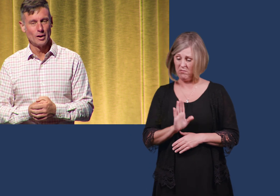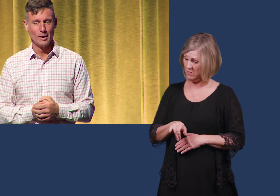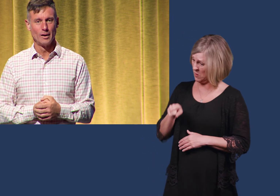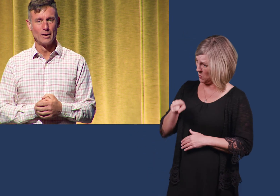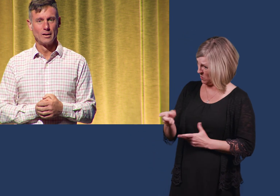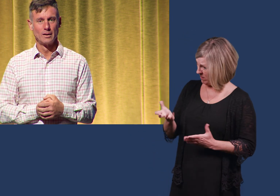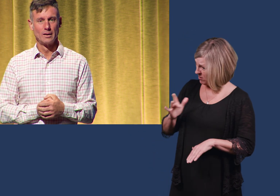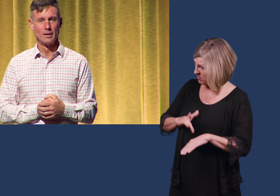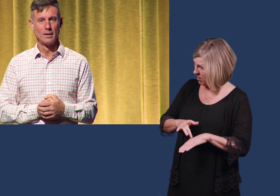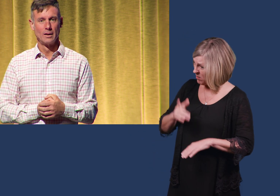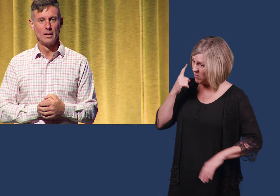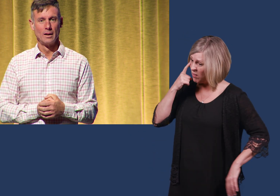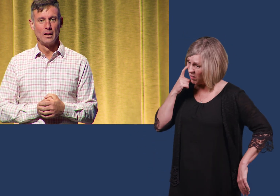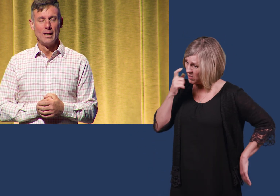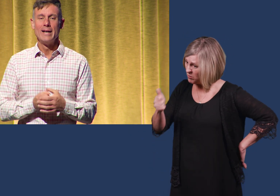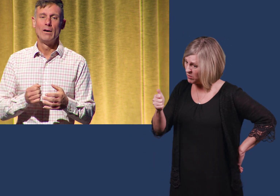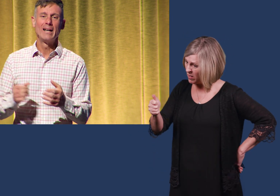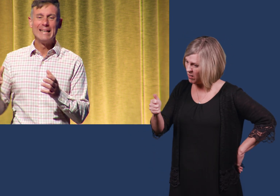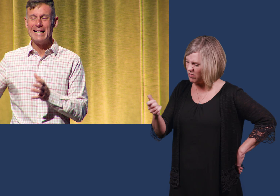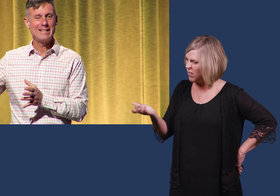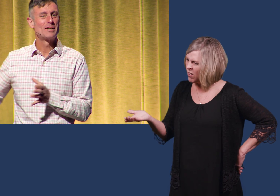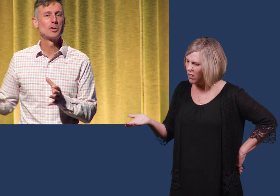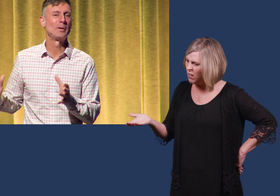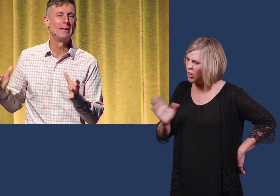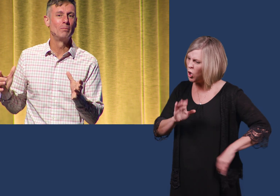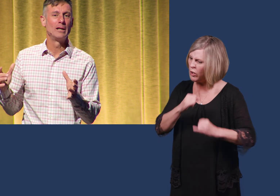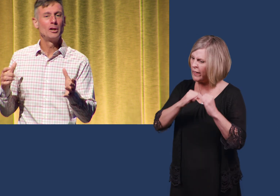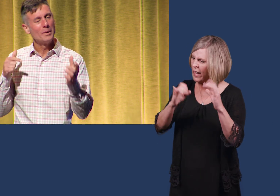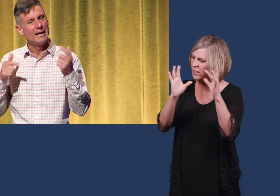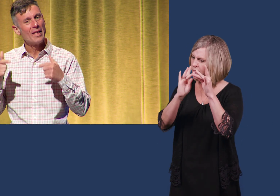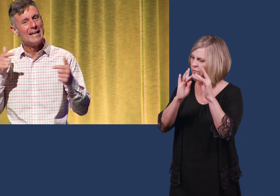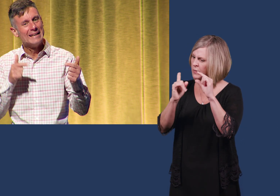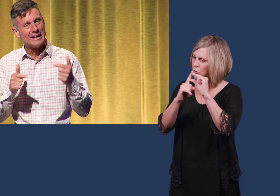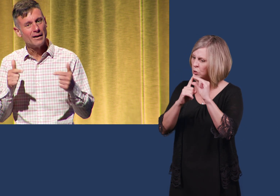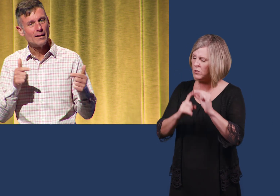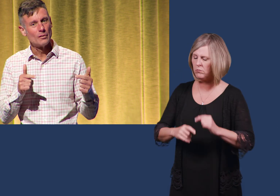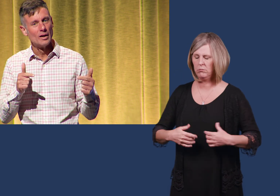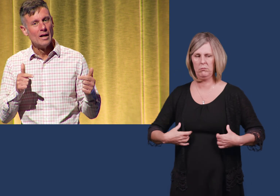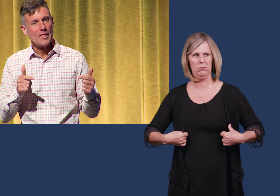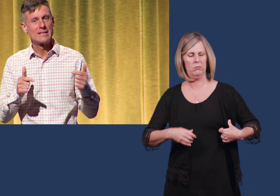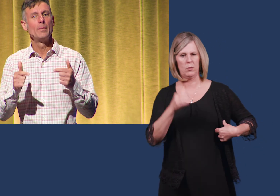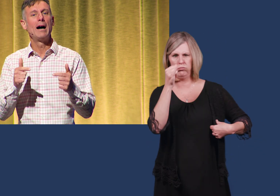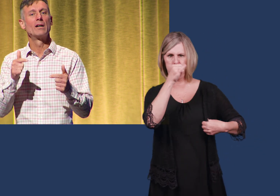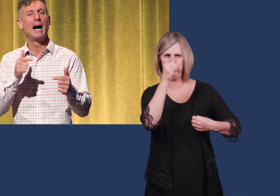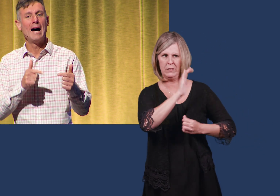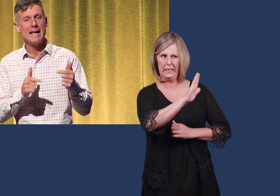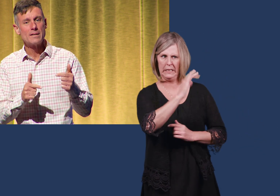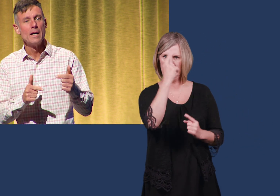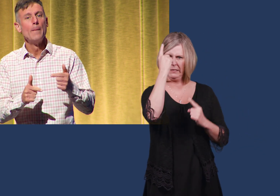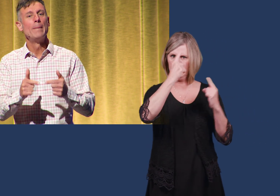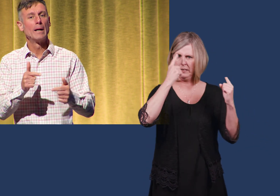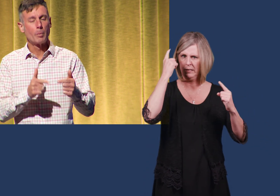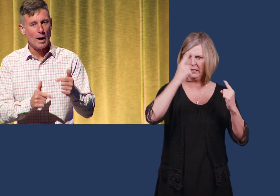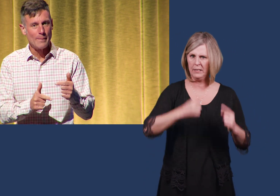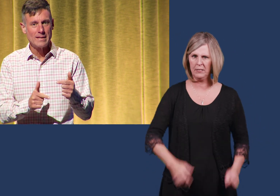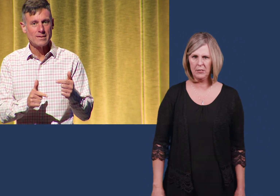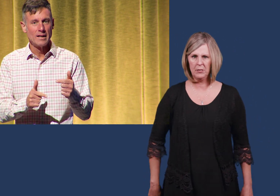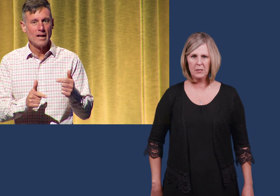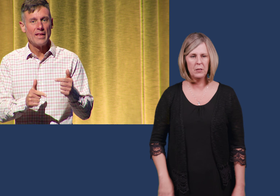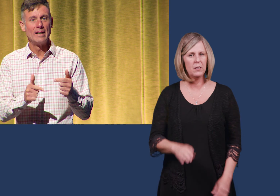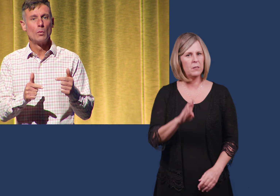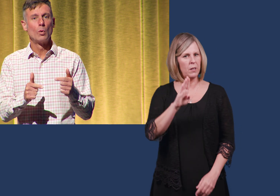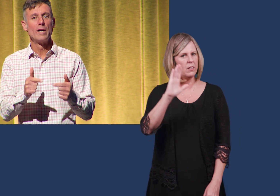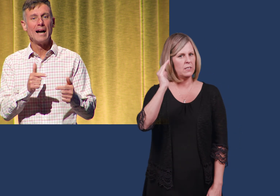for sure. Now, again, that's extreme, but do you hear that narrative? That somehow God has made a